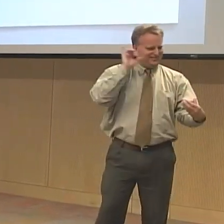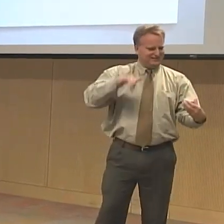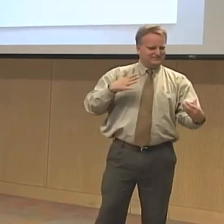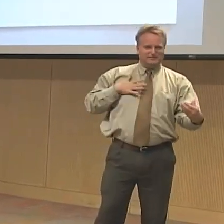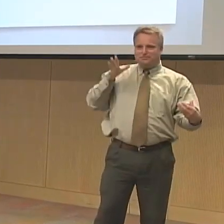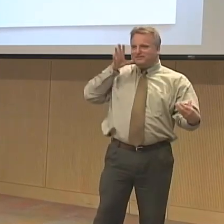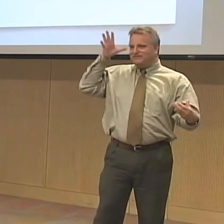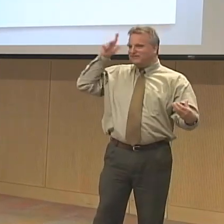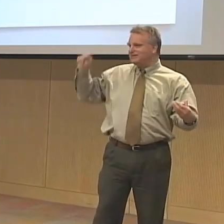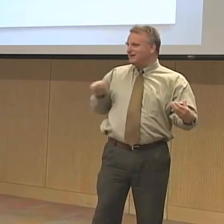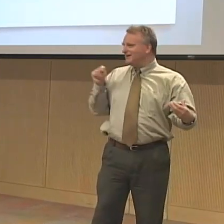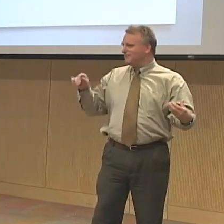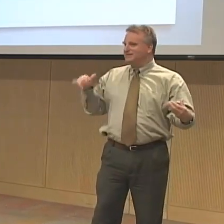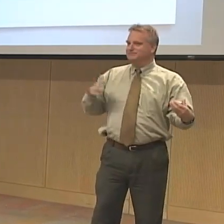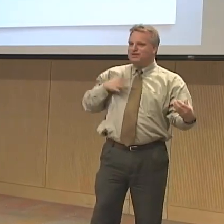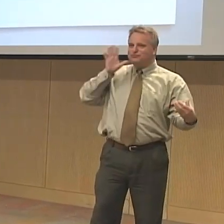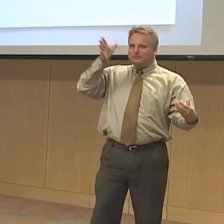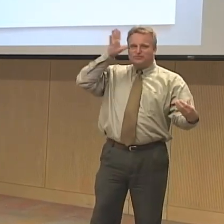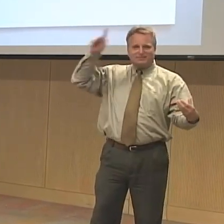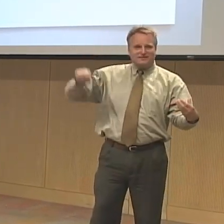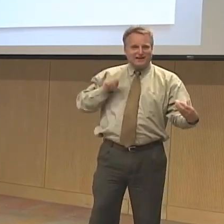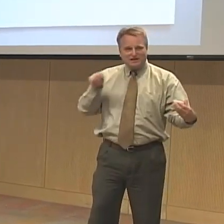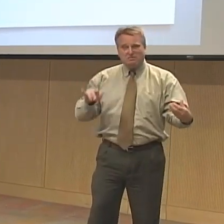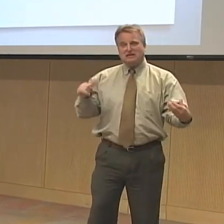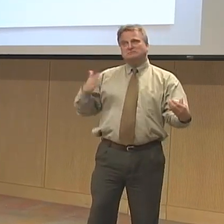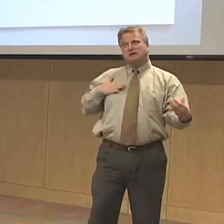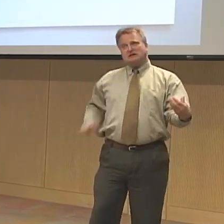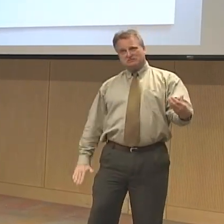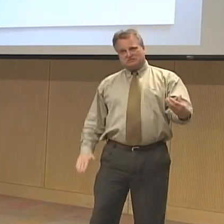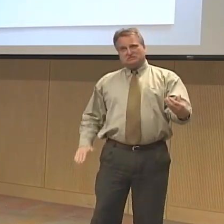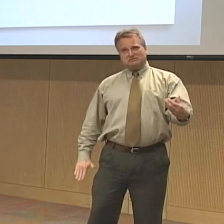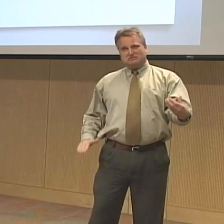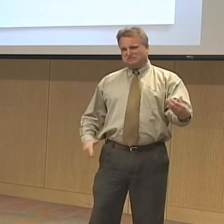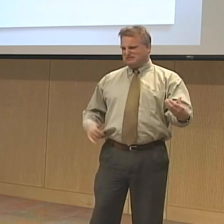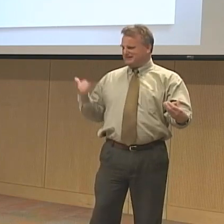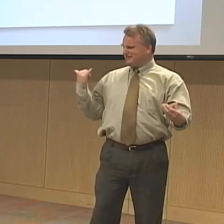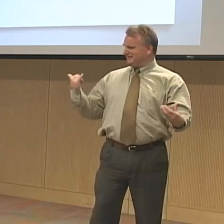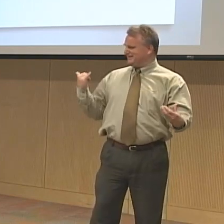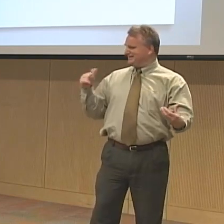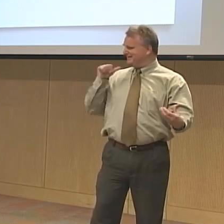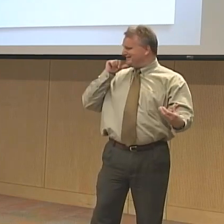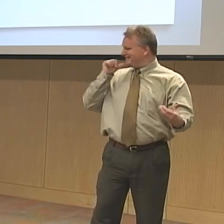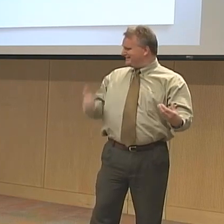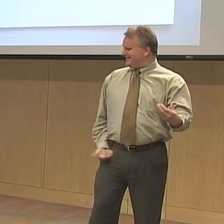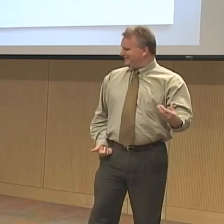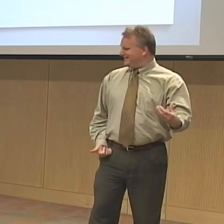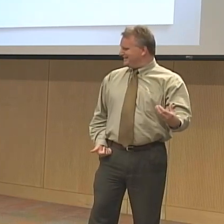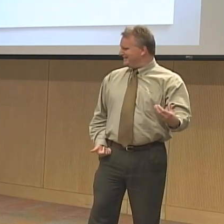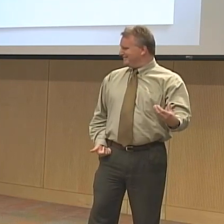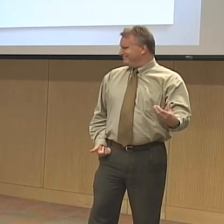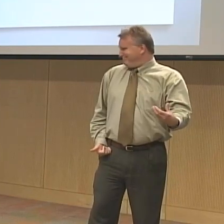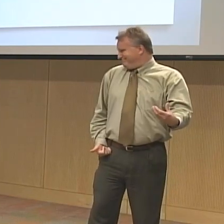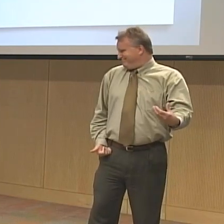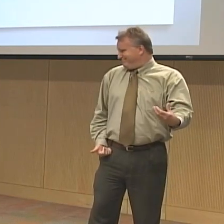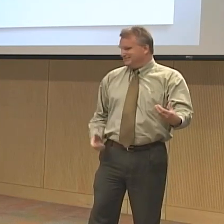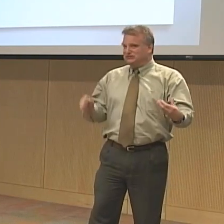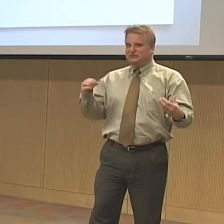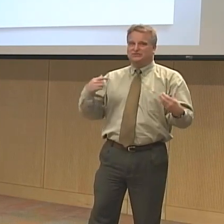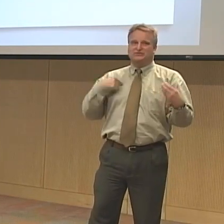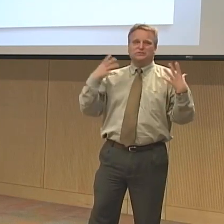culture books, it talked about my parents' time, my grandparents' era, my youth, not about modern times. And I wanted